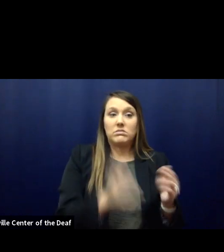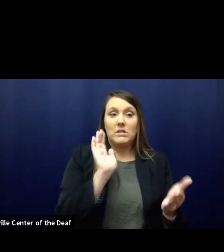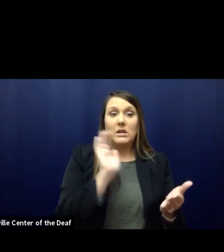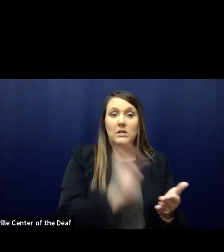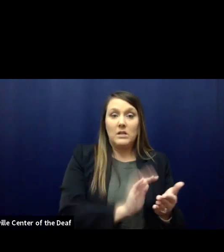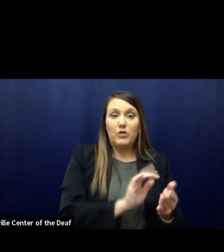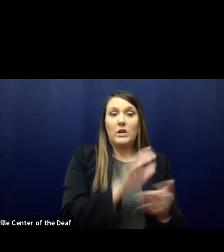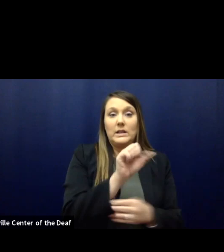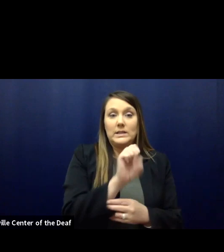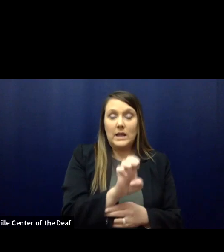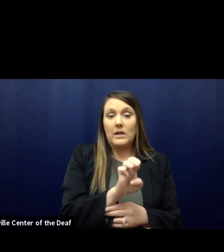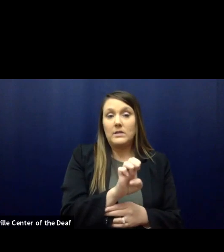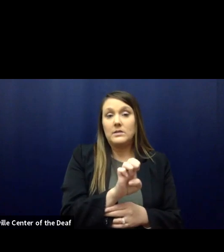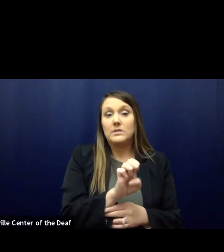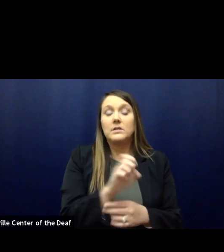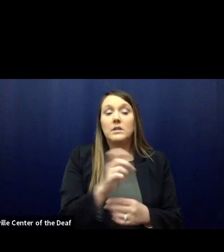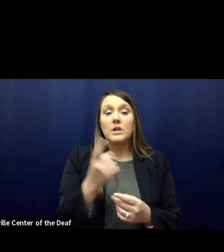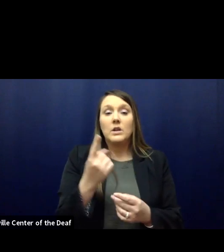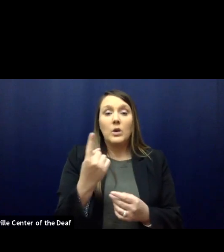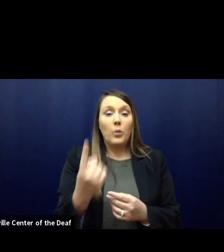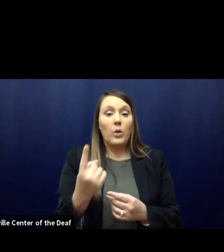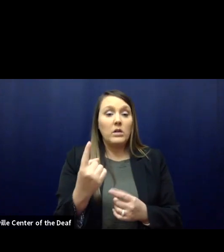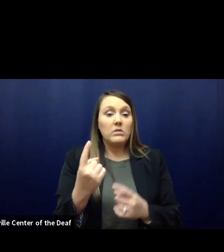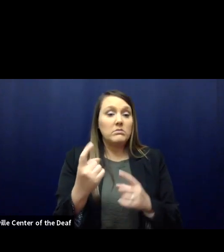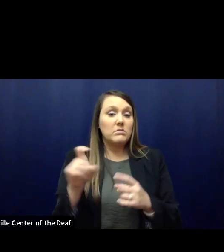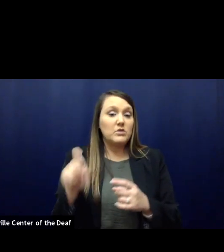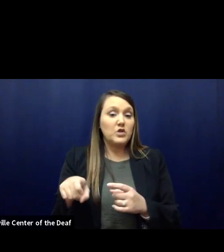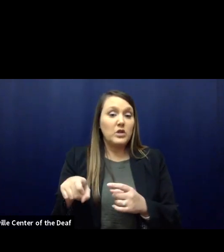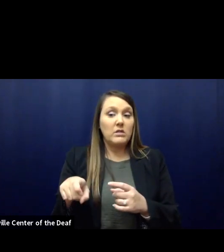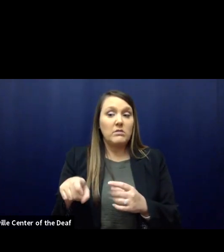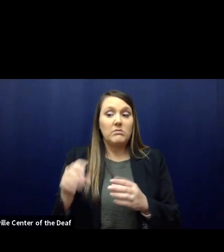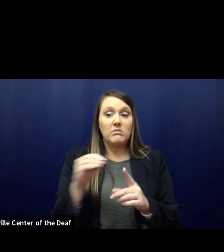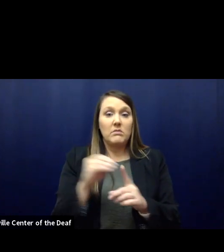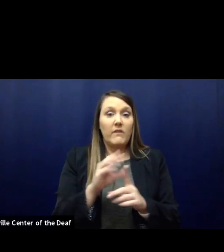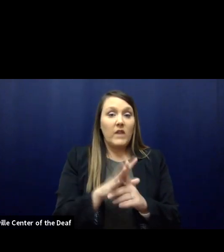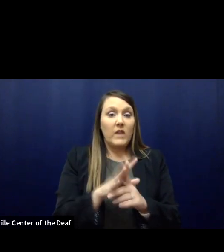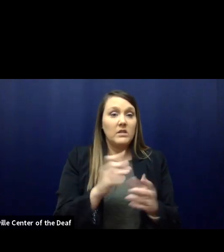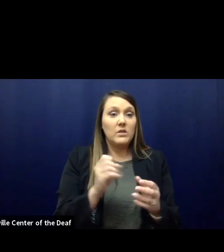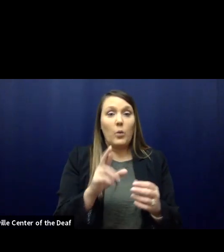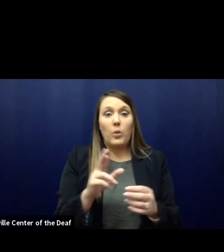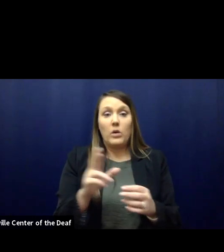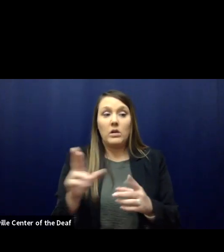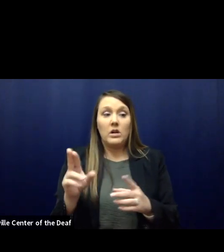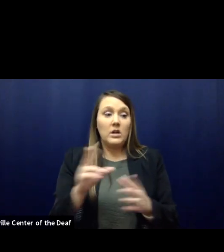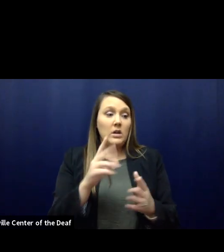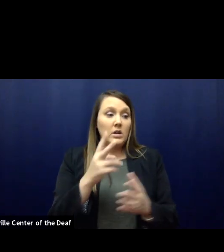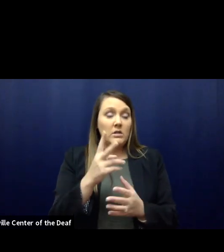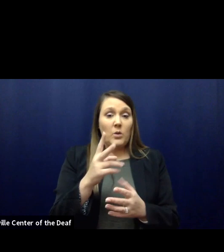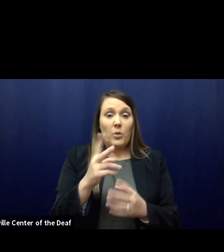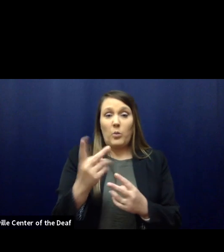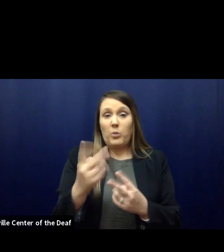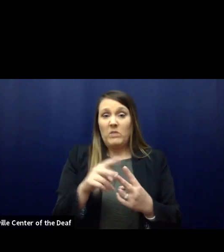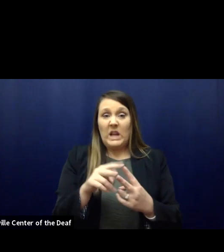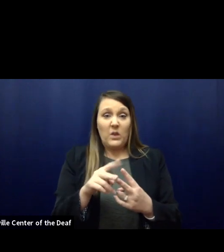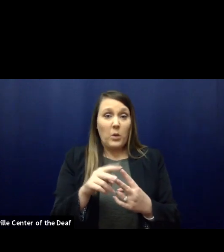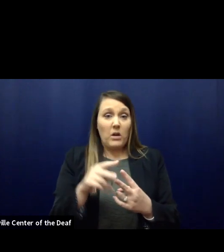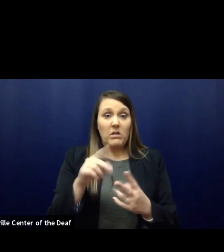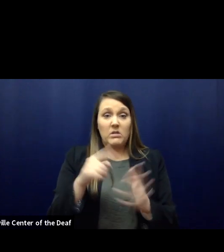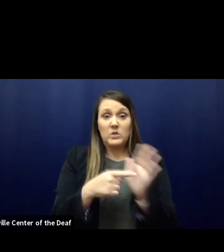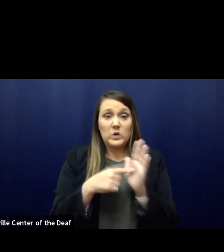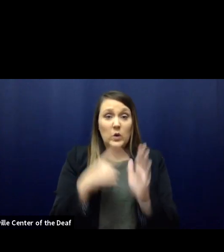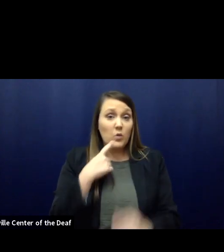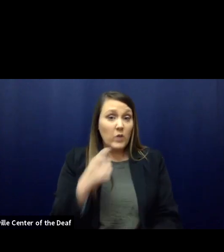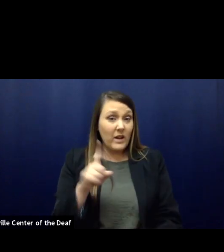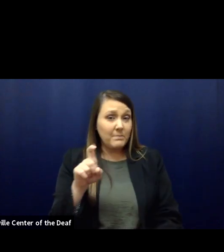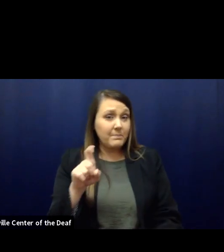in cases. Shouldn't one or the other or both be represented in red? Well, the way our data is